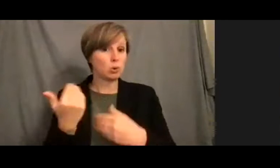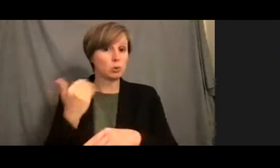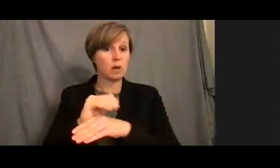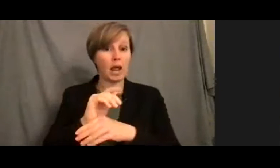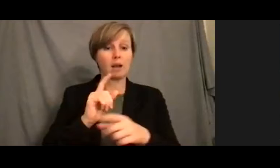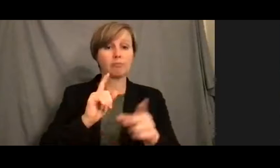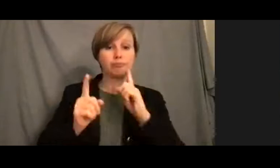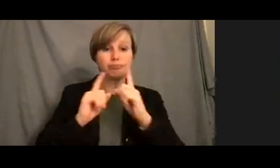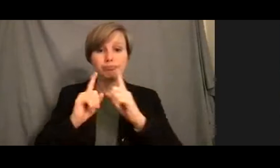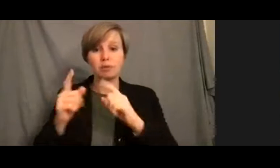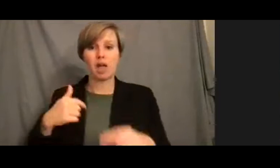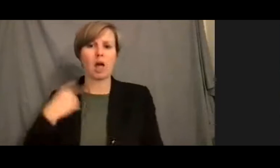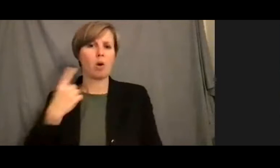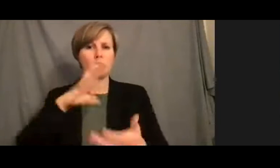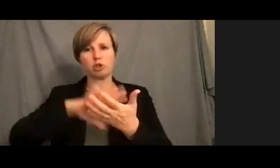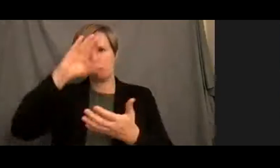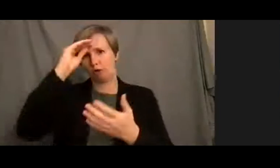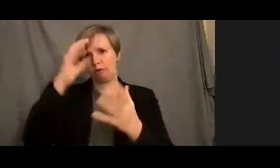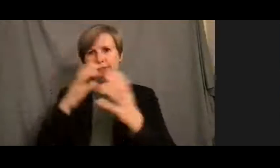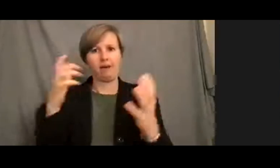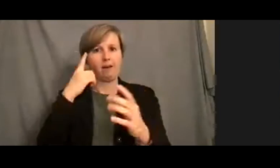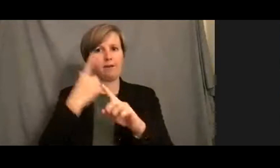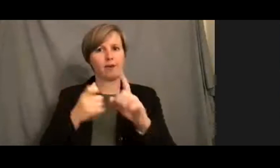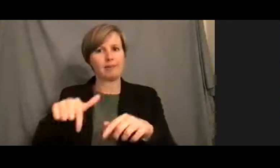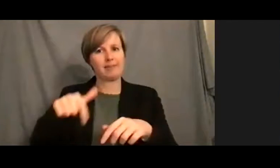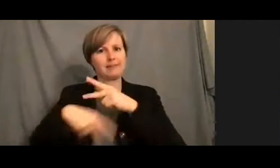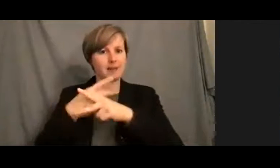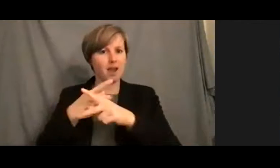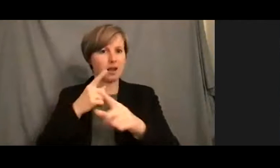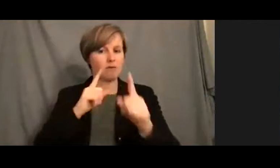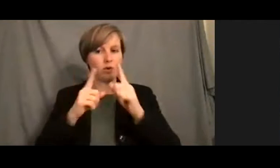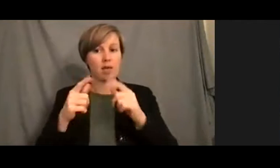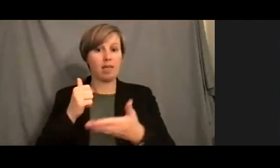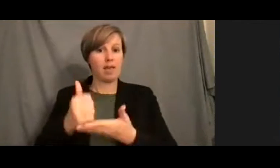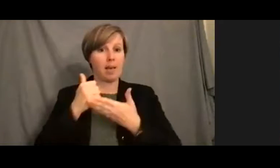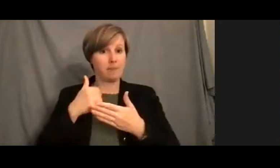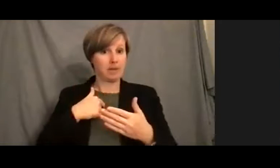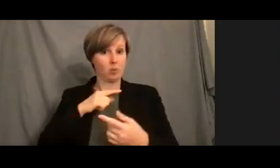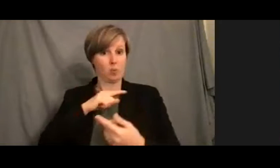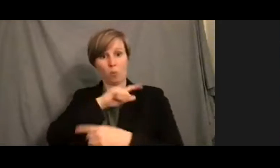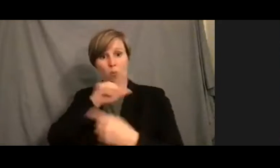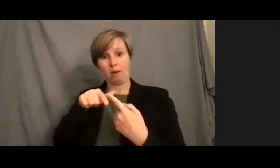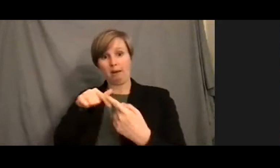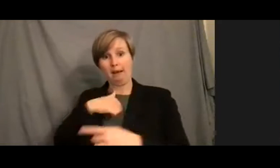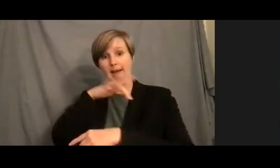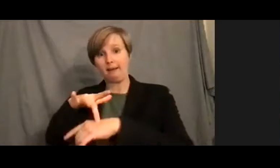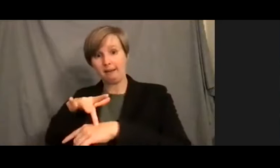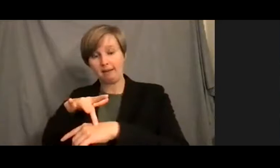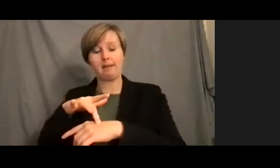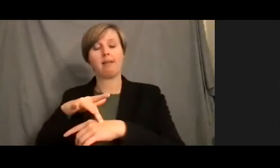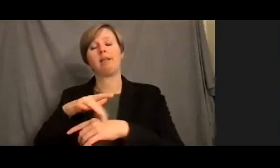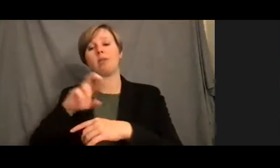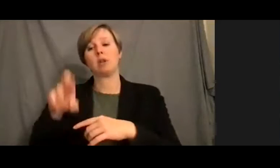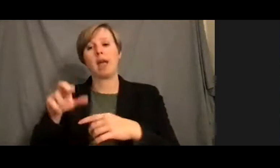evening. I always learn a lot from these conversations, and that help me when I go back to Richmond to be a better ally for the